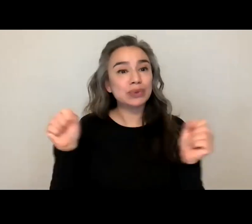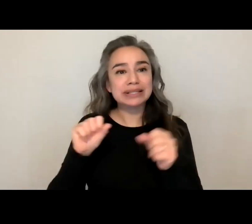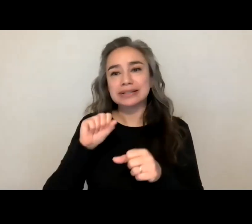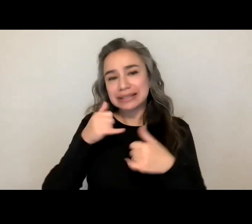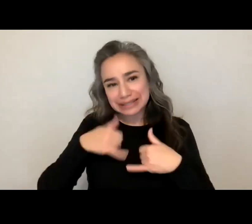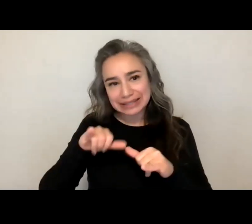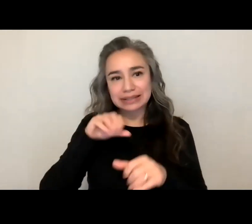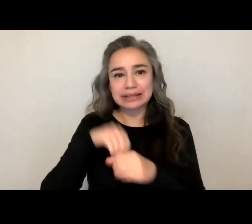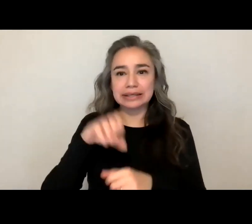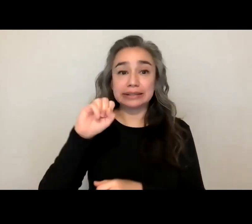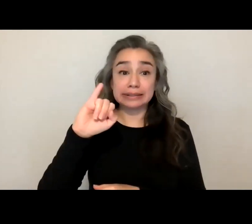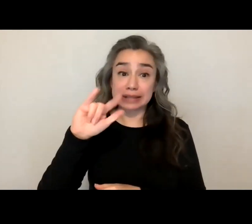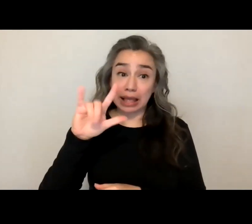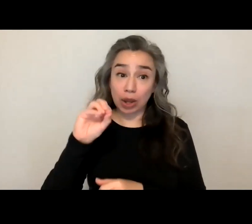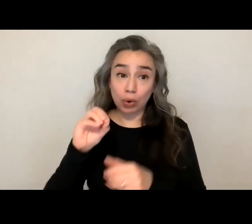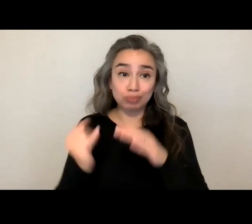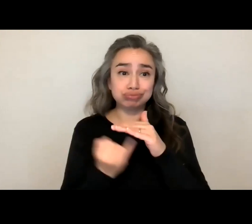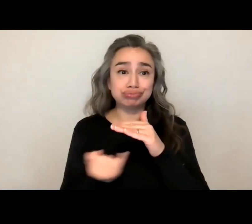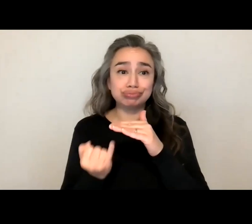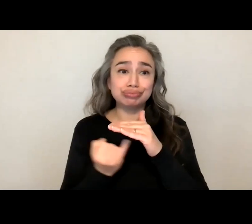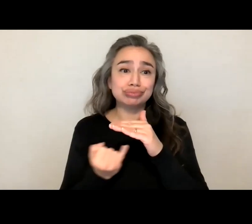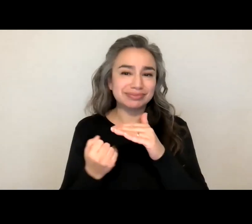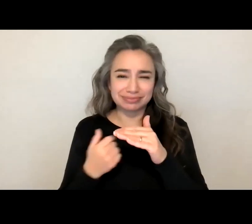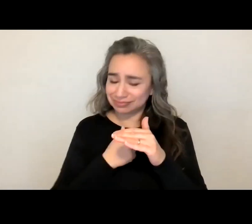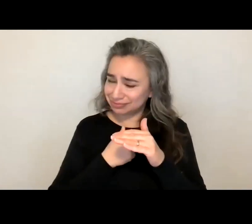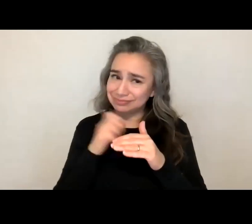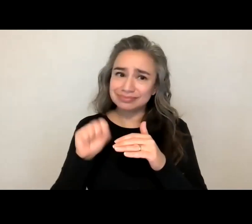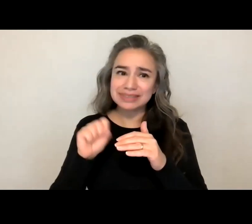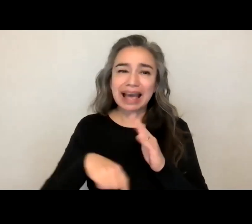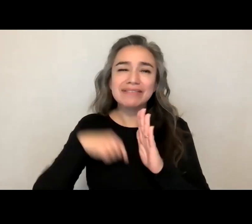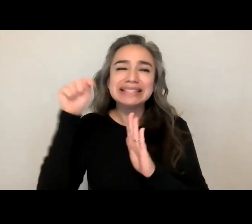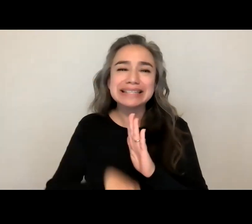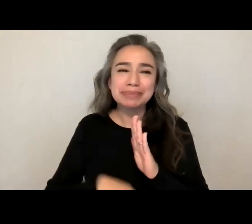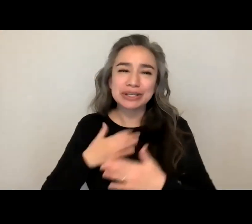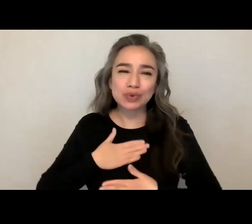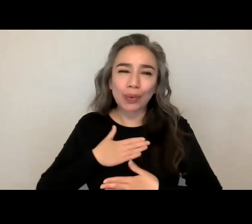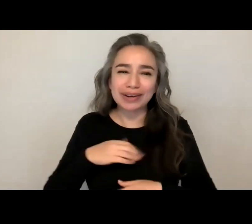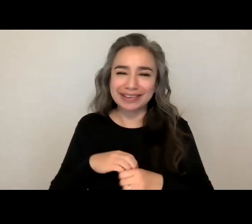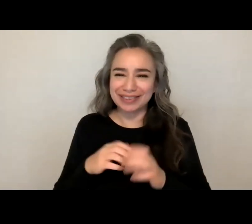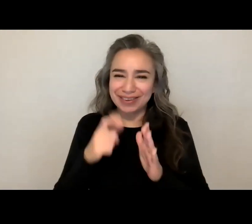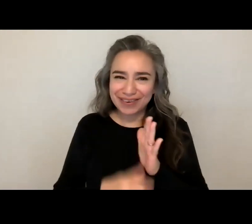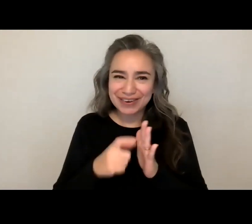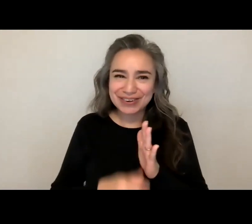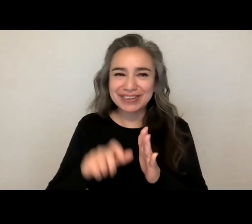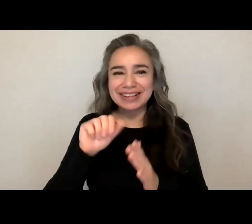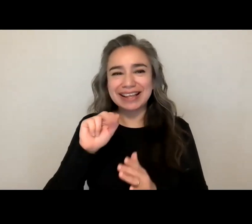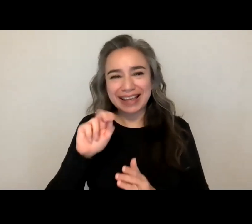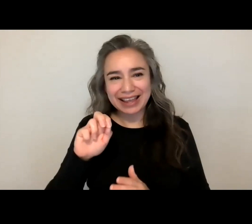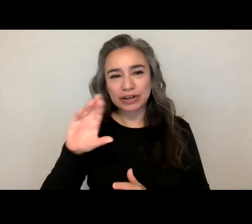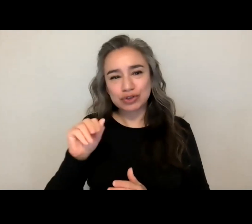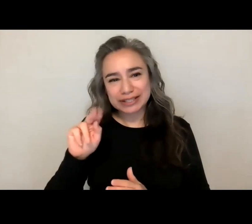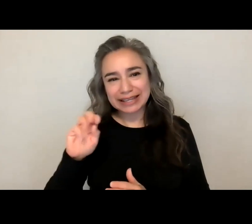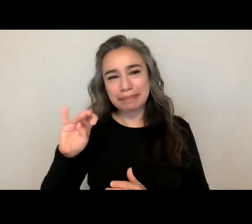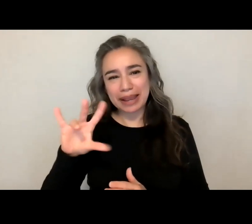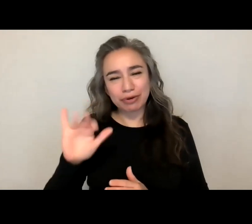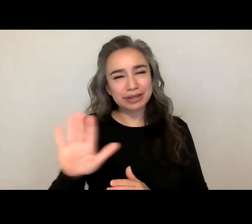I really I deeply enjoyed in the Target article by Anne, Christine, and Mary, is